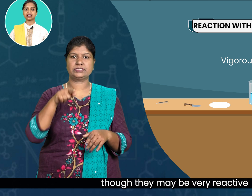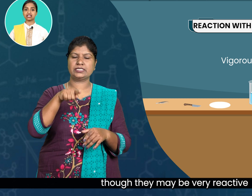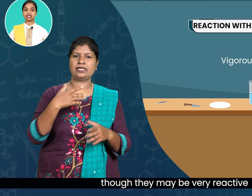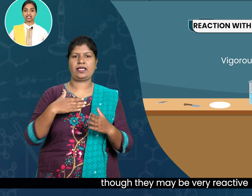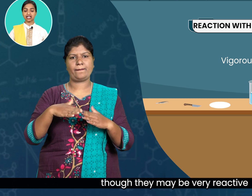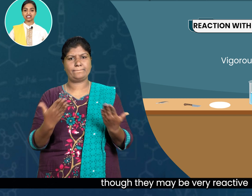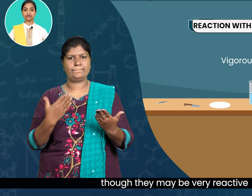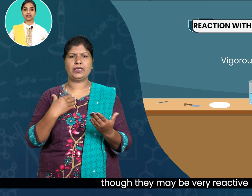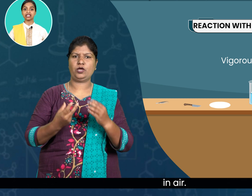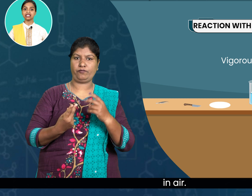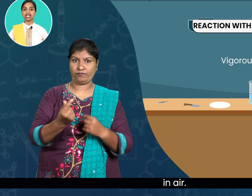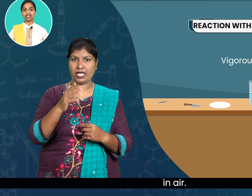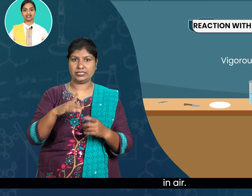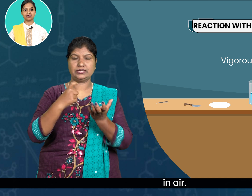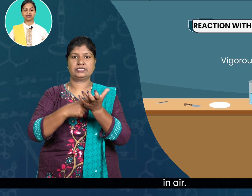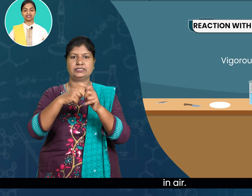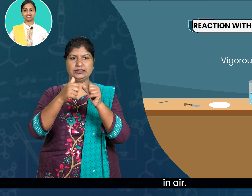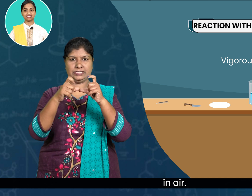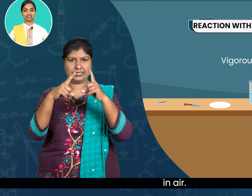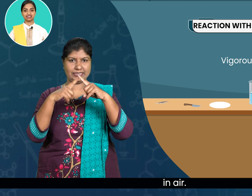very reactive in air.